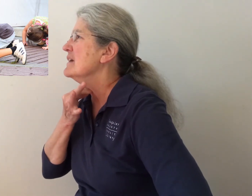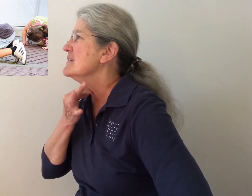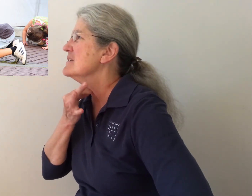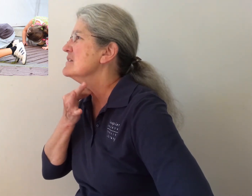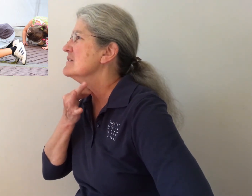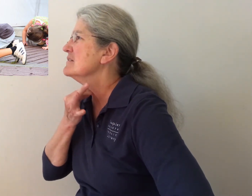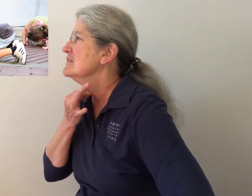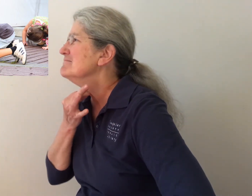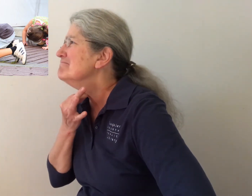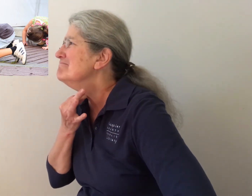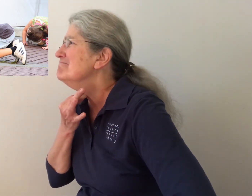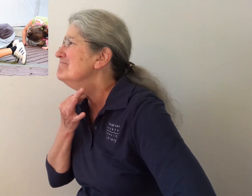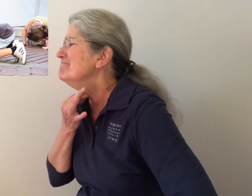Curious.